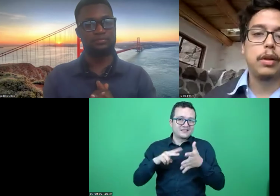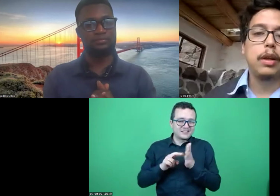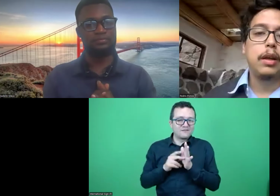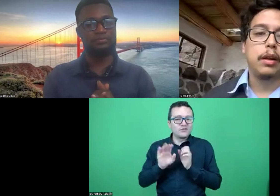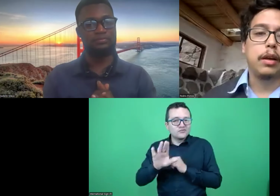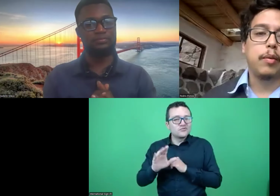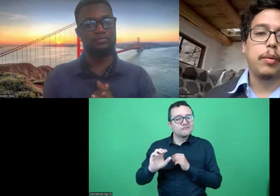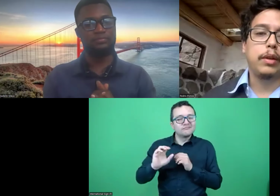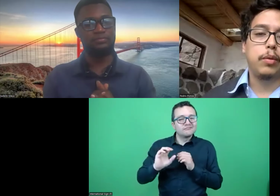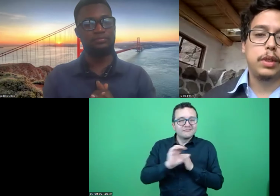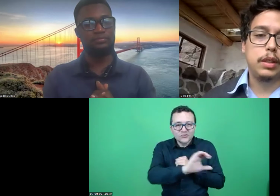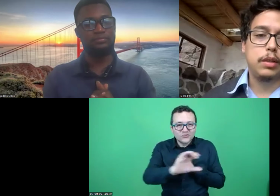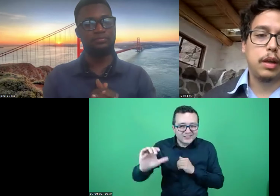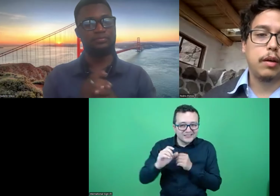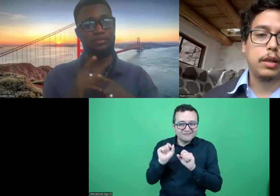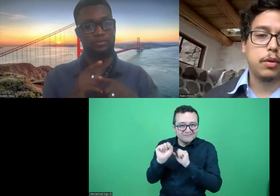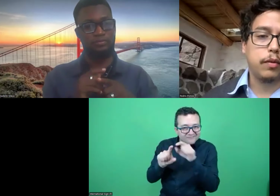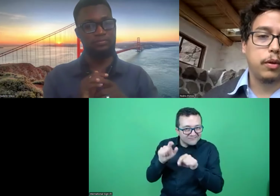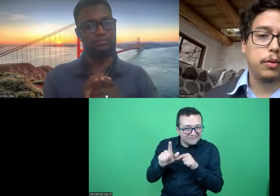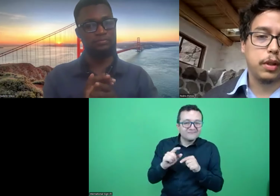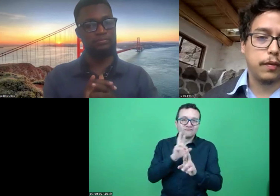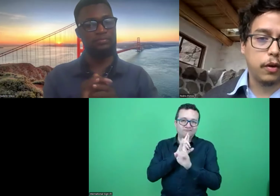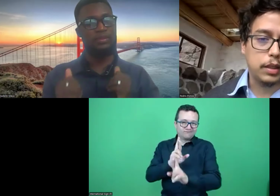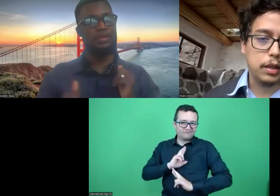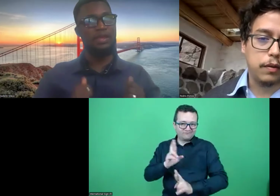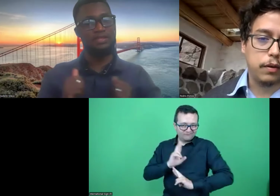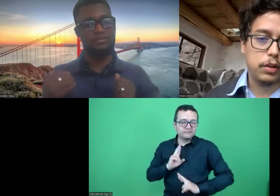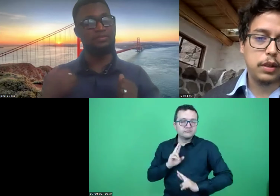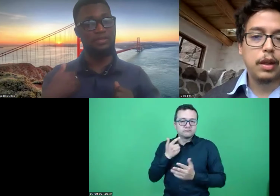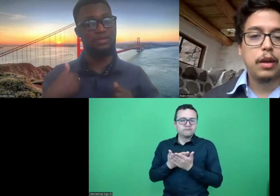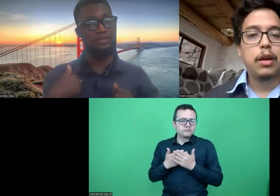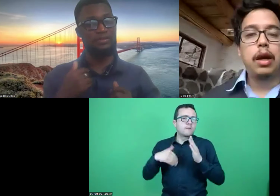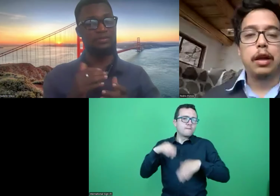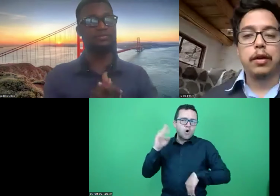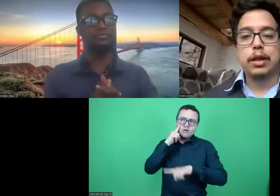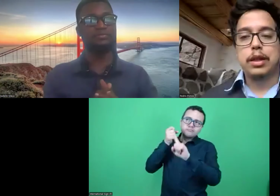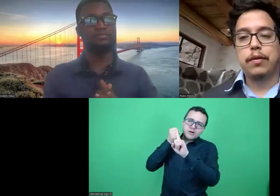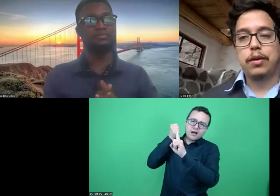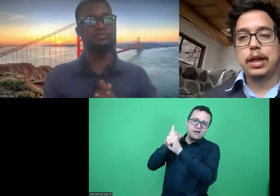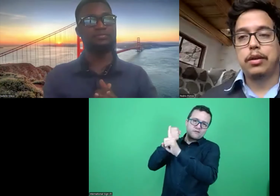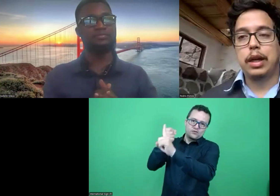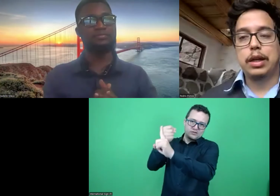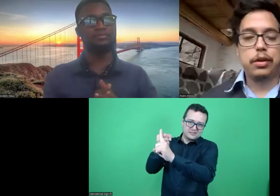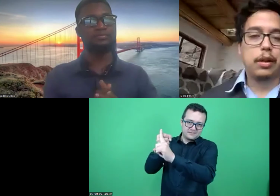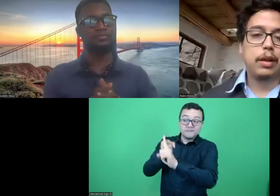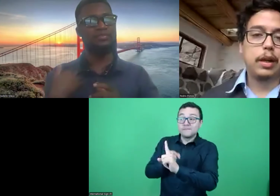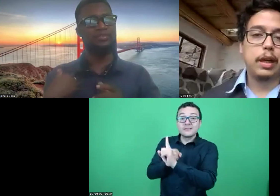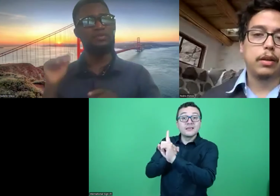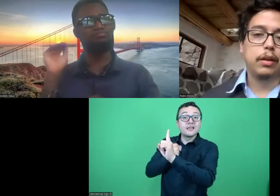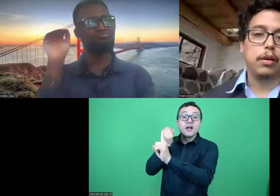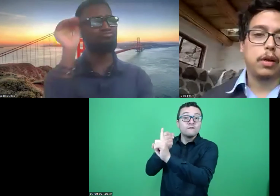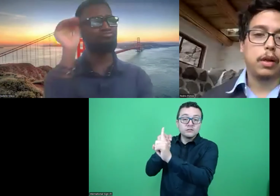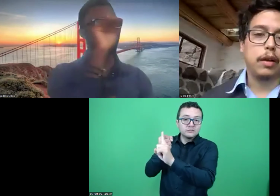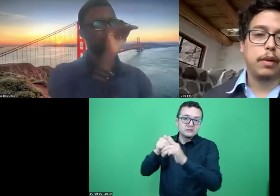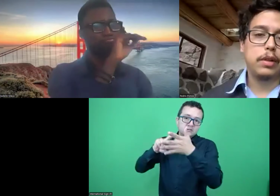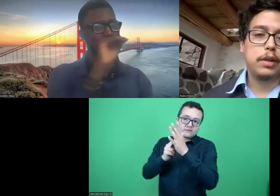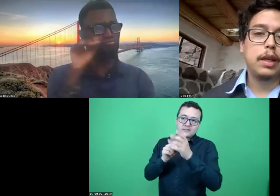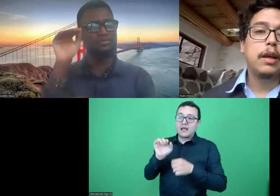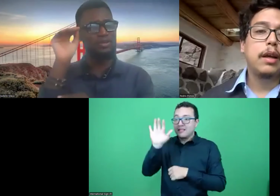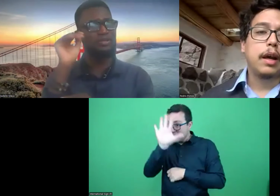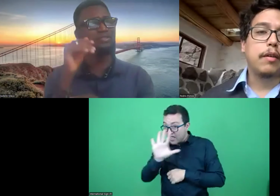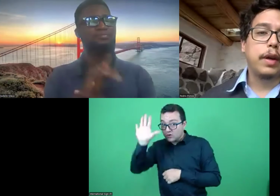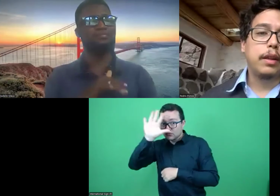reported they have implemented, which is a strong focus on advocacy efforts at the national and the local